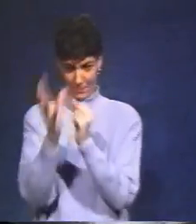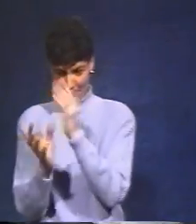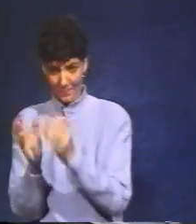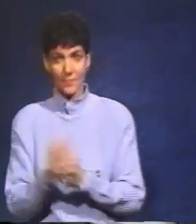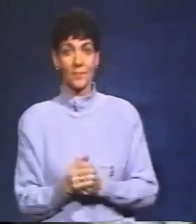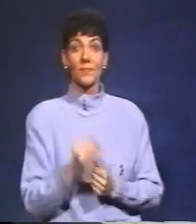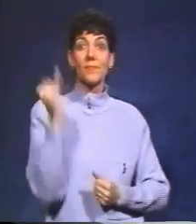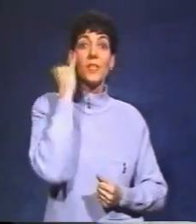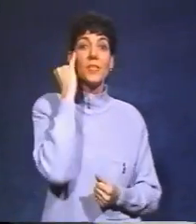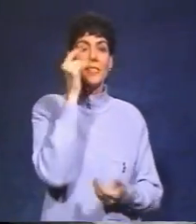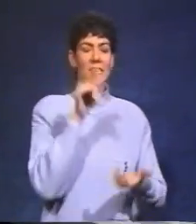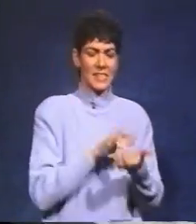saw.